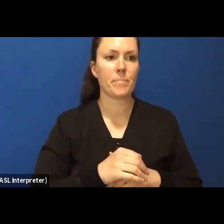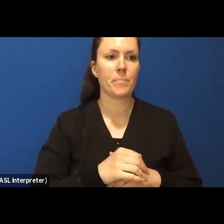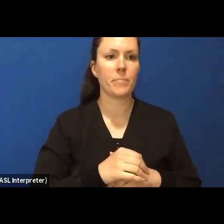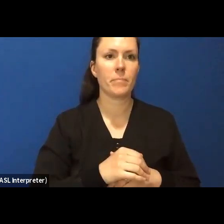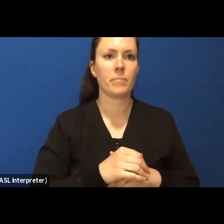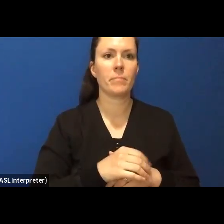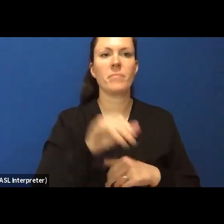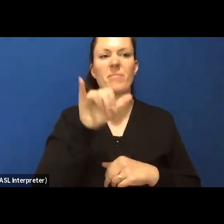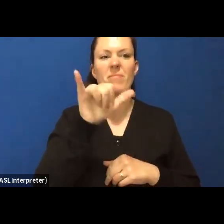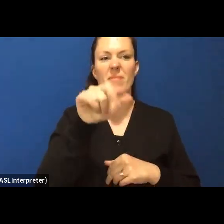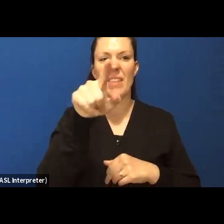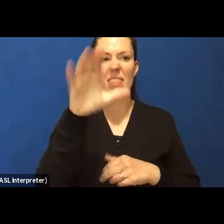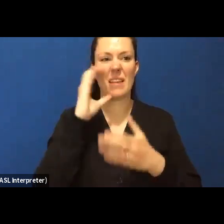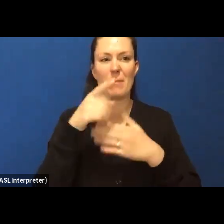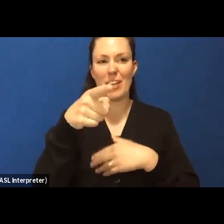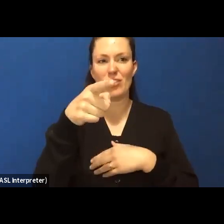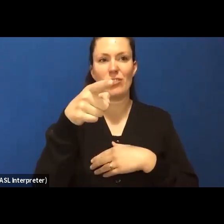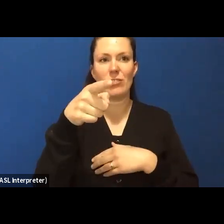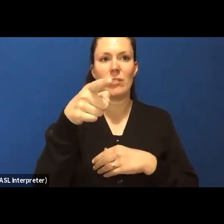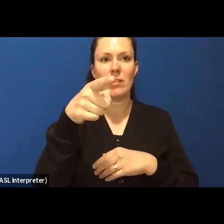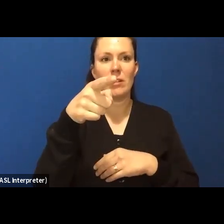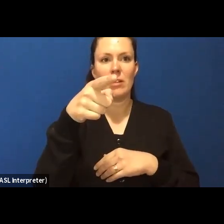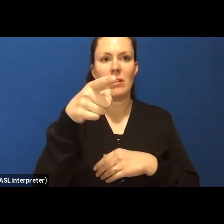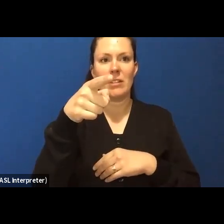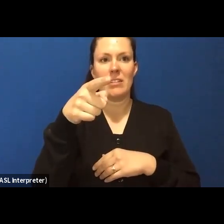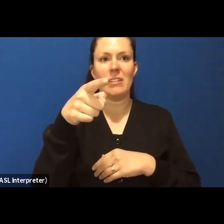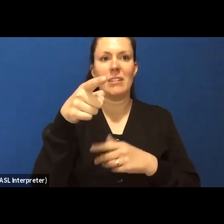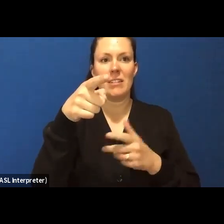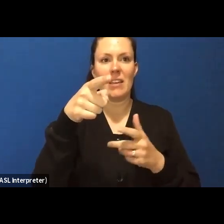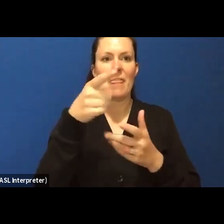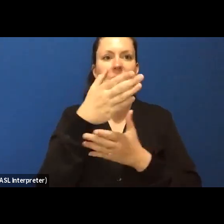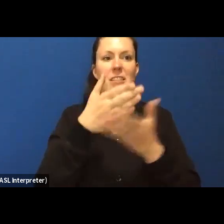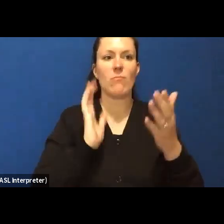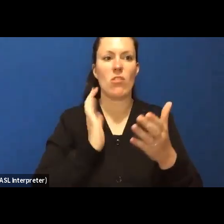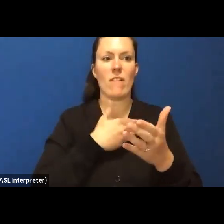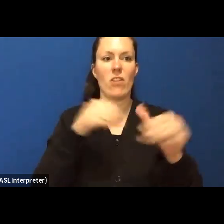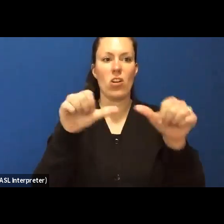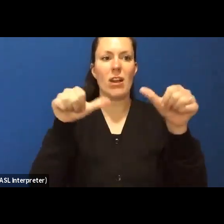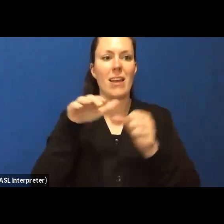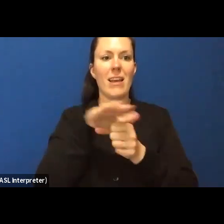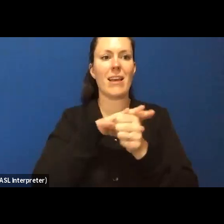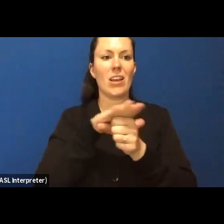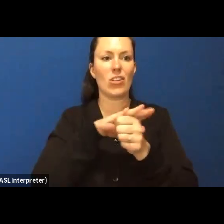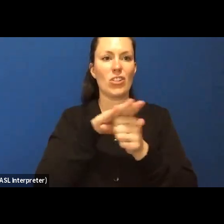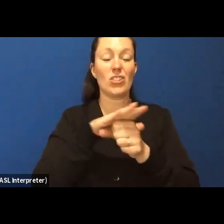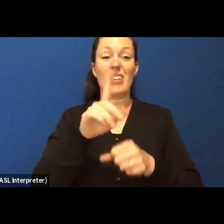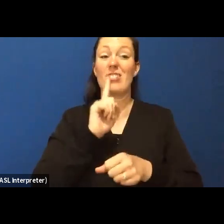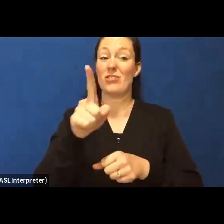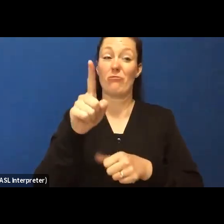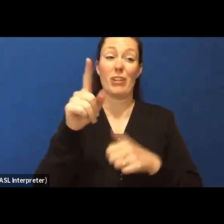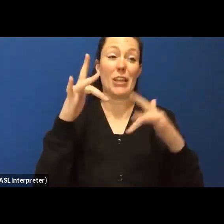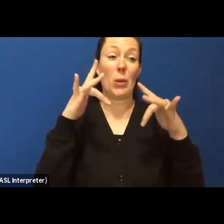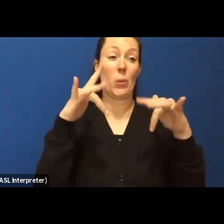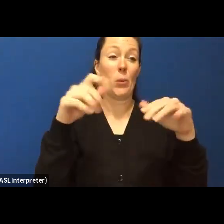That's, as I mentioned earlier, part of our catchment area is really out in these rural